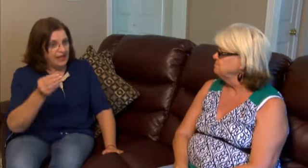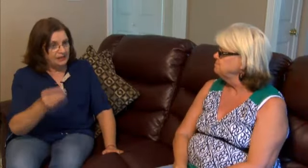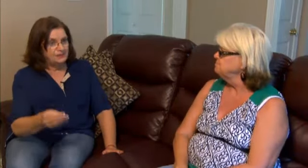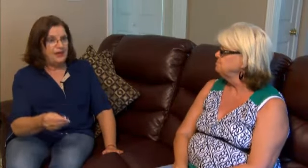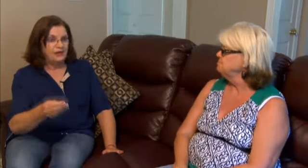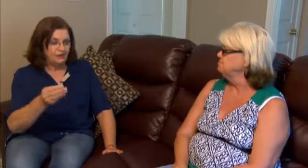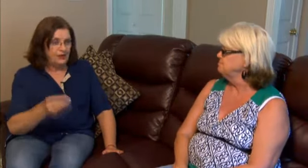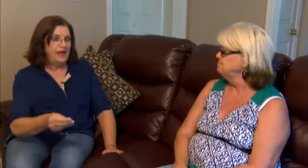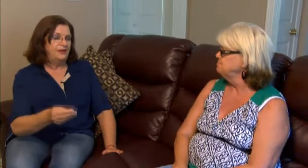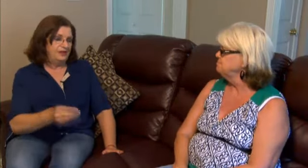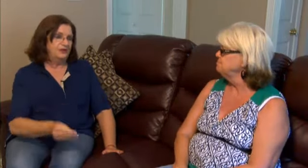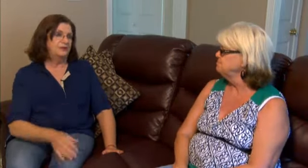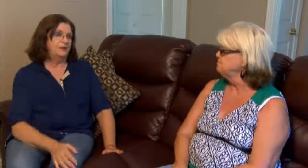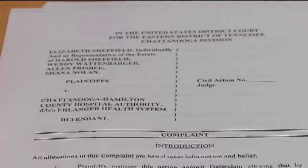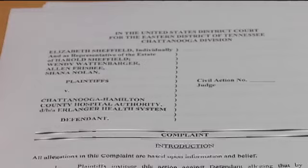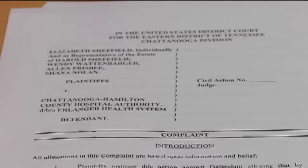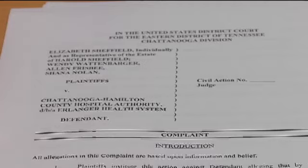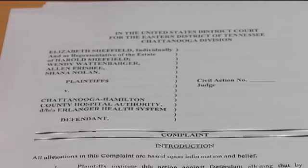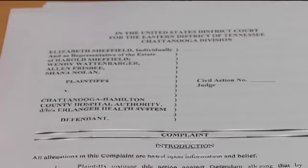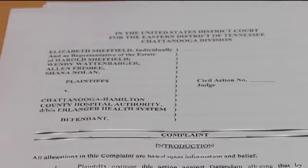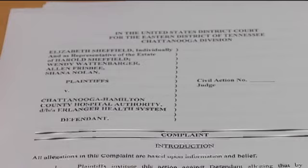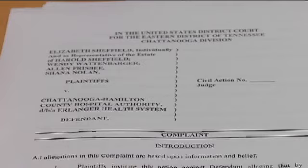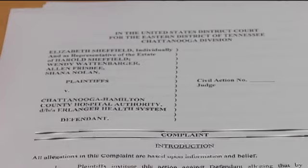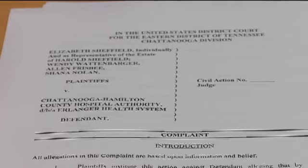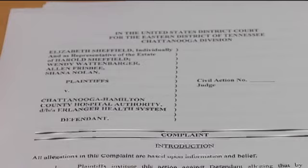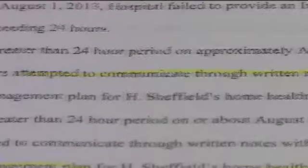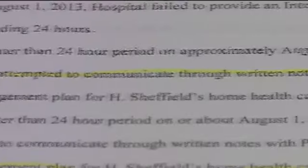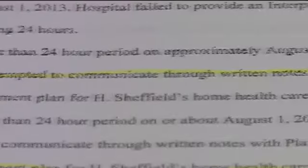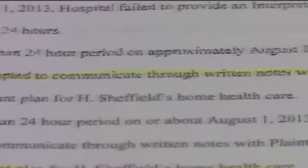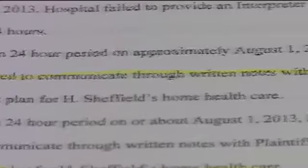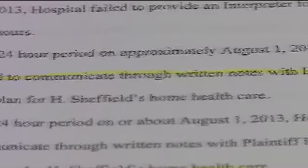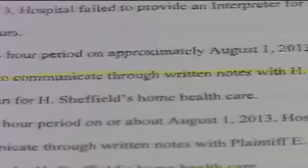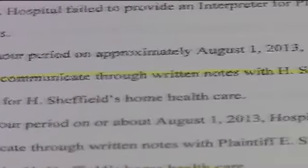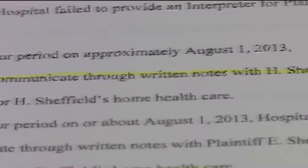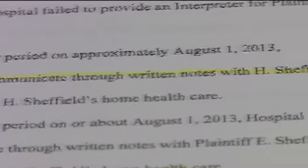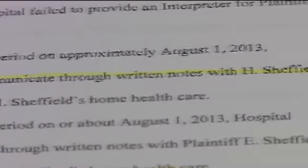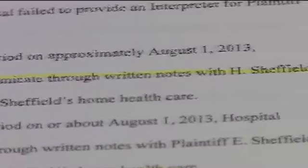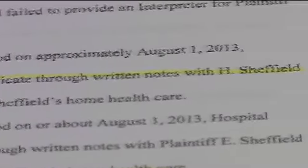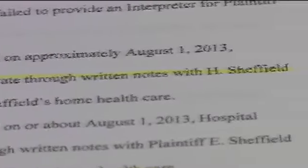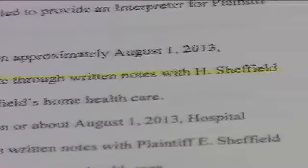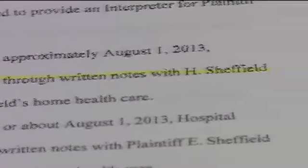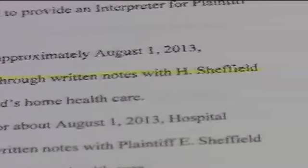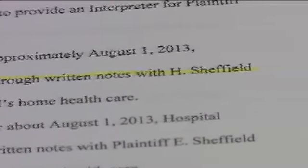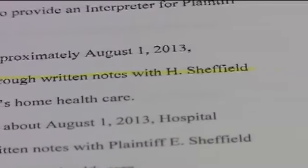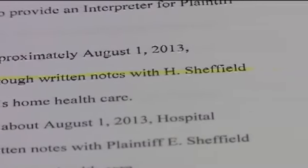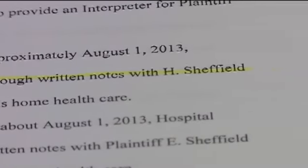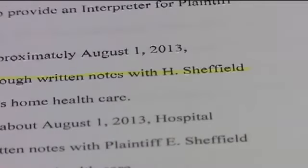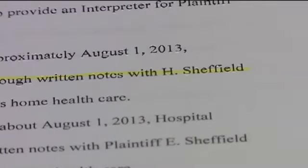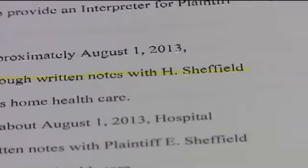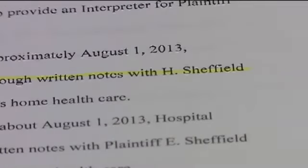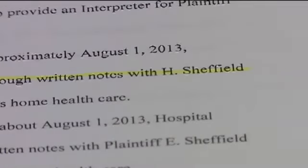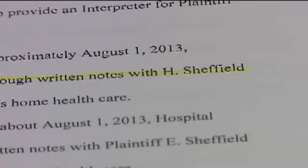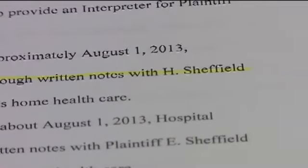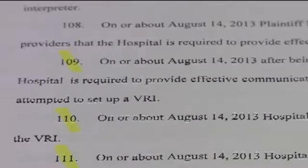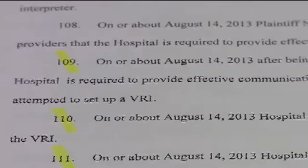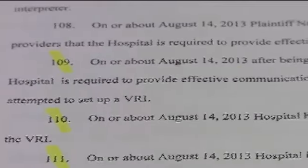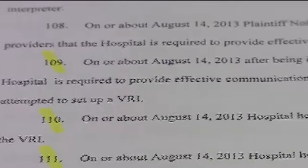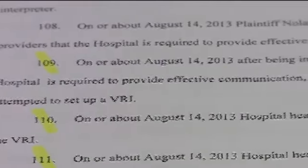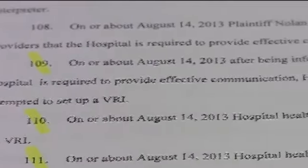It's better if we have an interpreter. The lawsuit claims Erlanger staff repeatedly tried communicating with him through written notes. They also tried to get